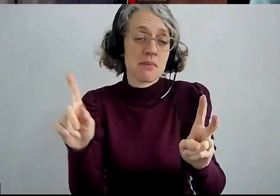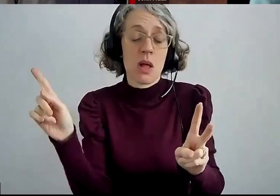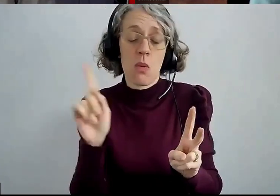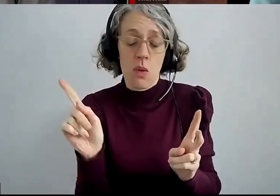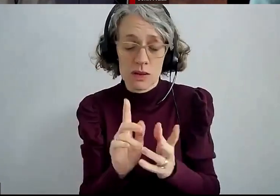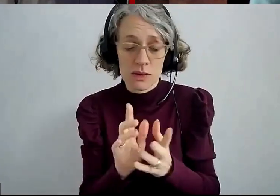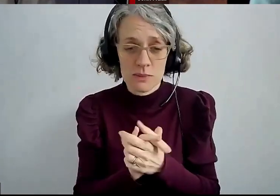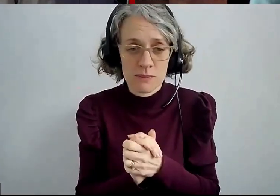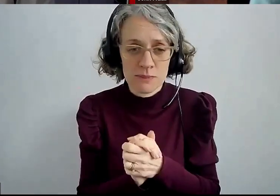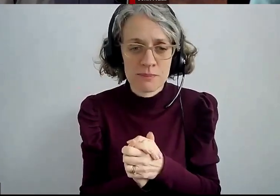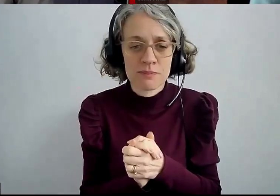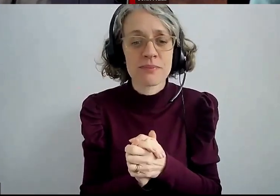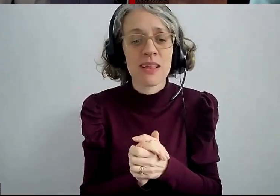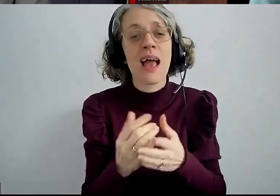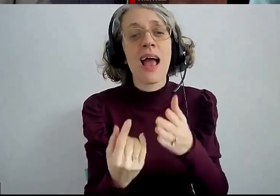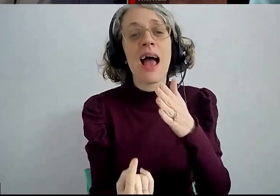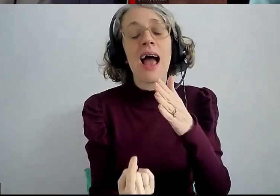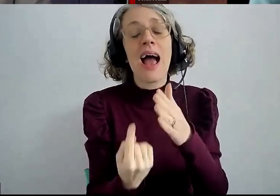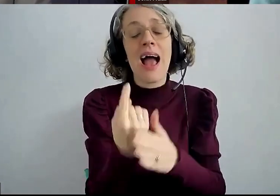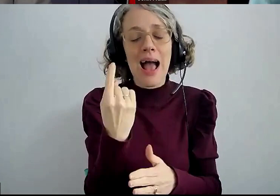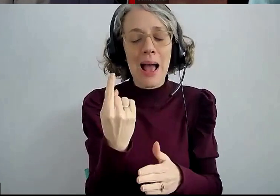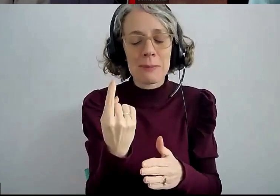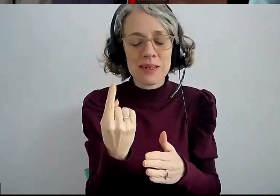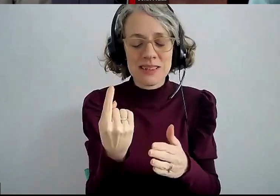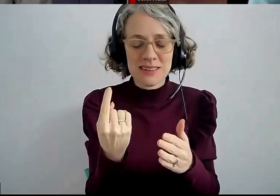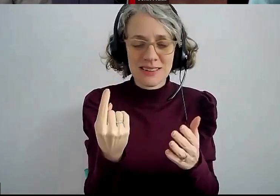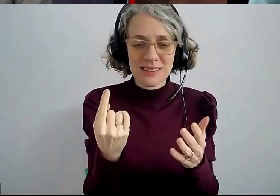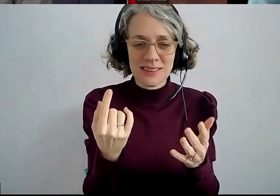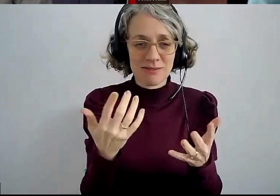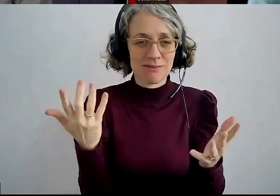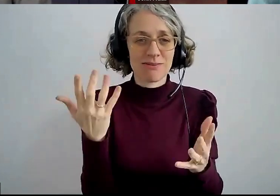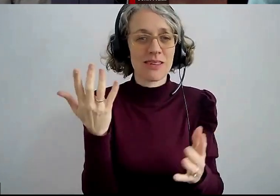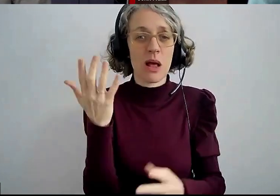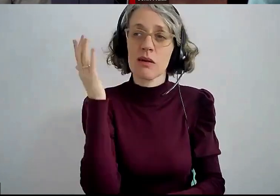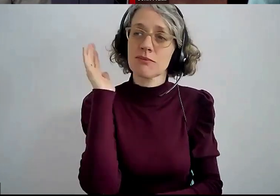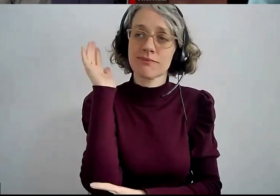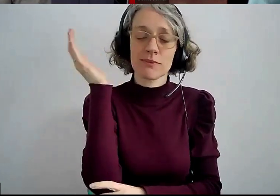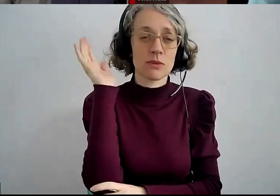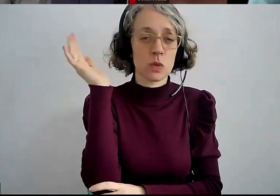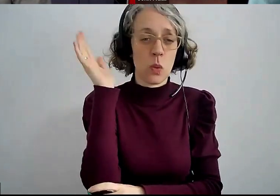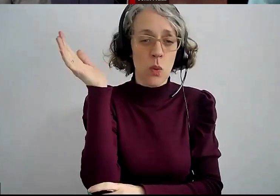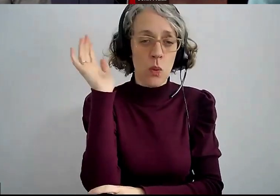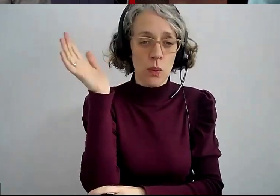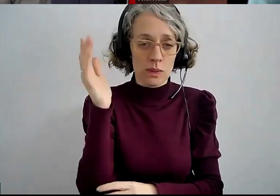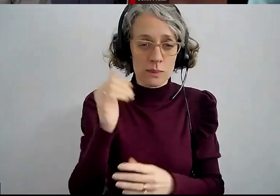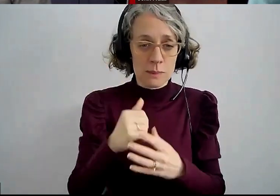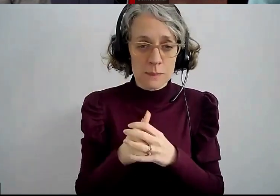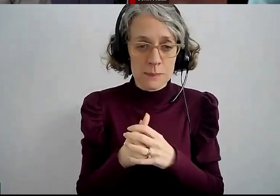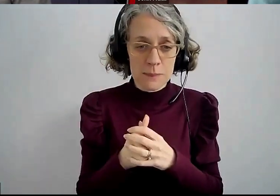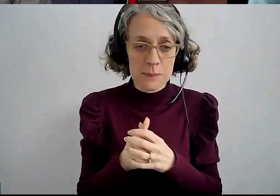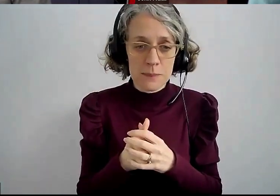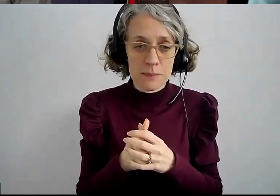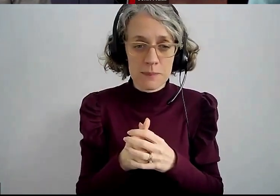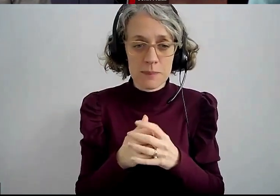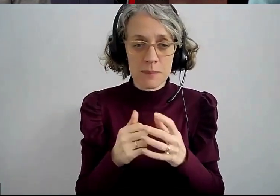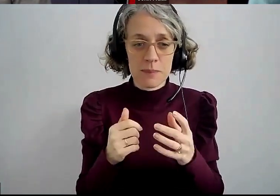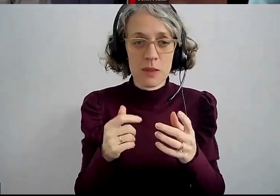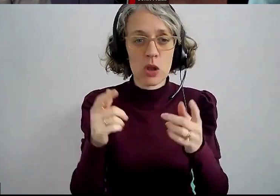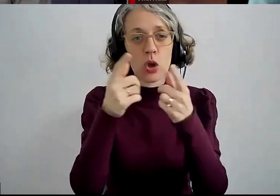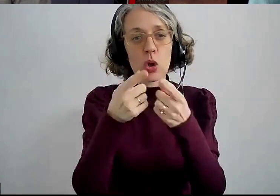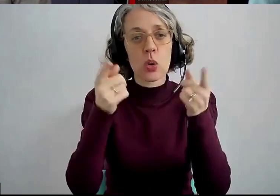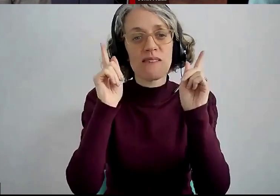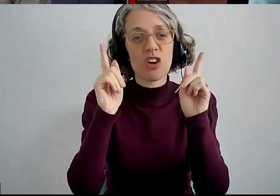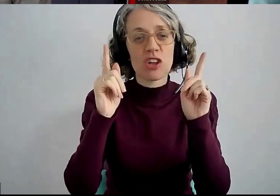And it occurred in a talk given at the University of